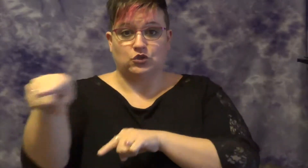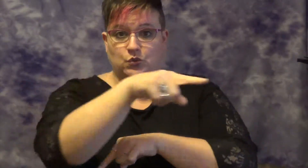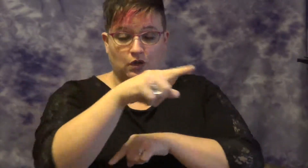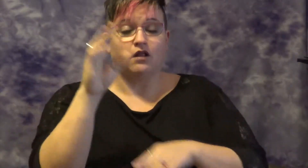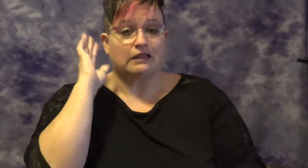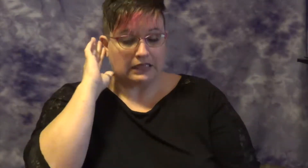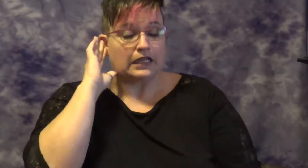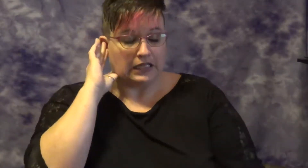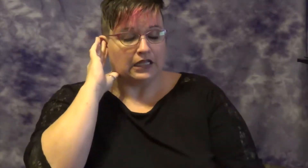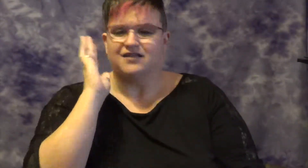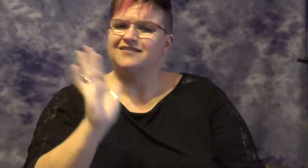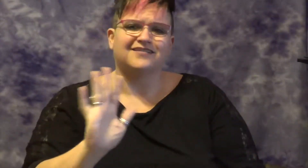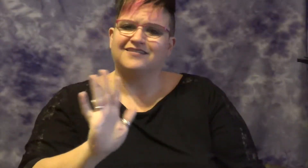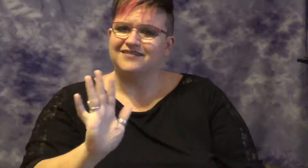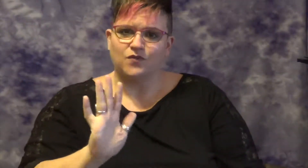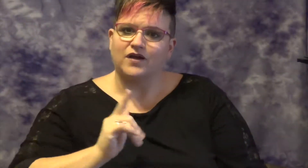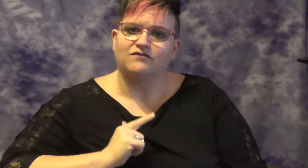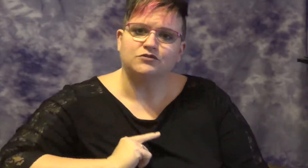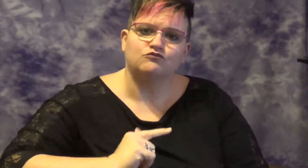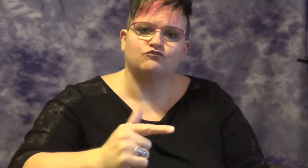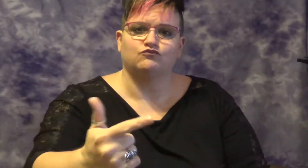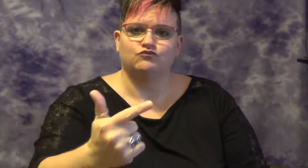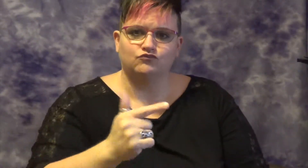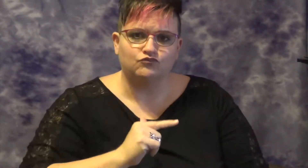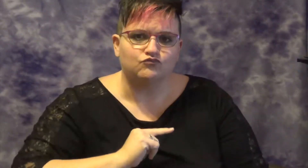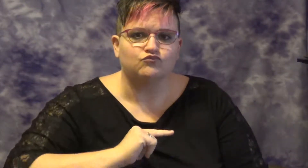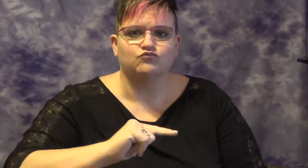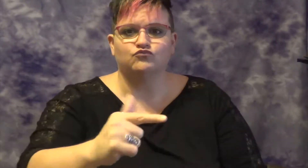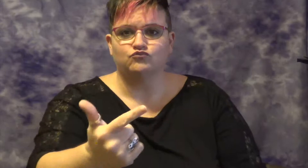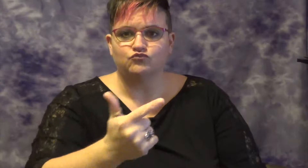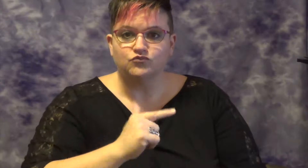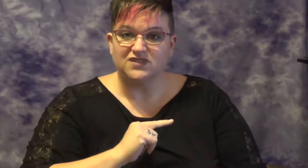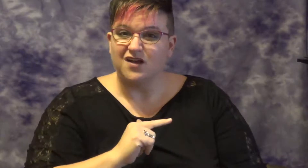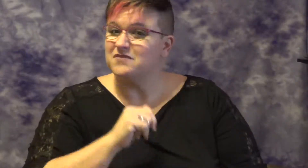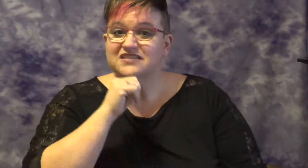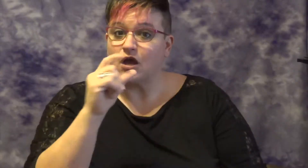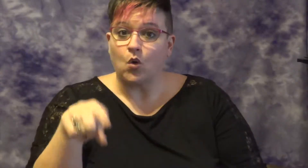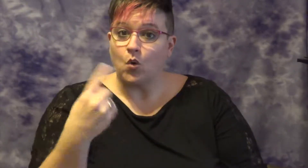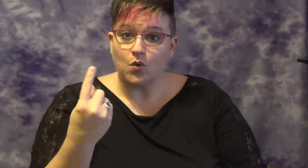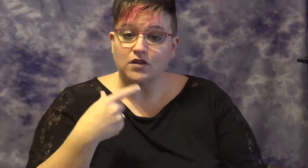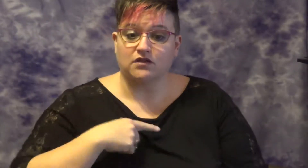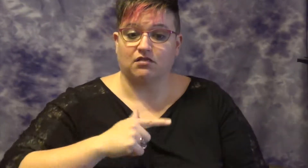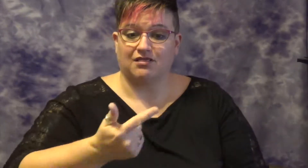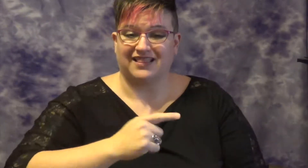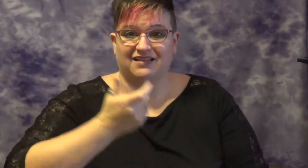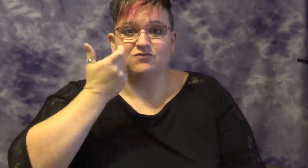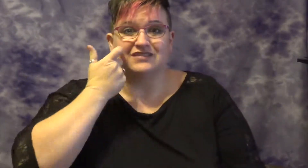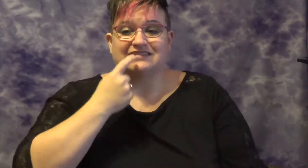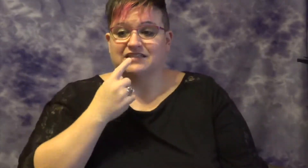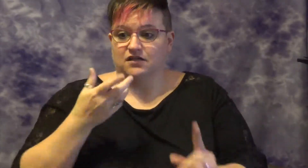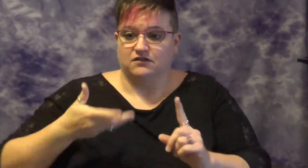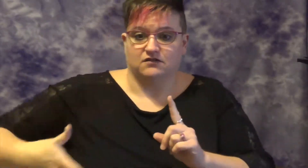is not one-sided. It actually is a turn-taking process.